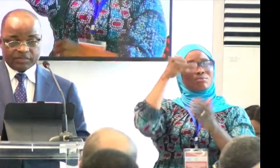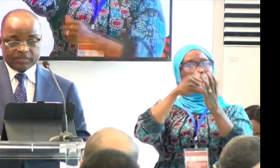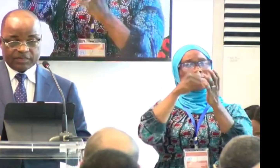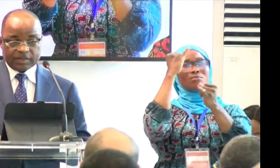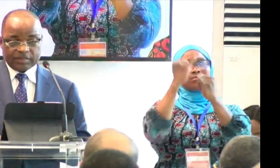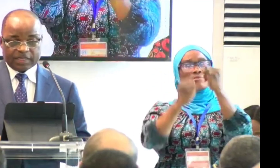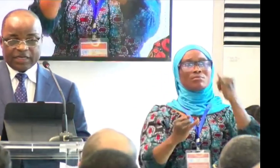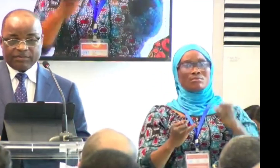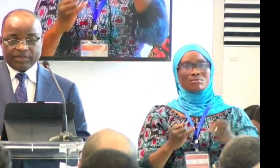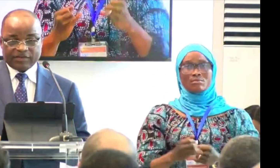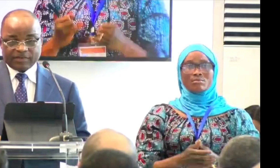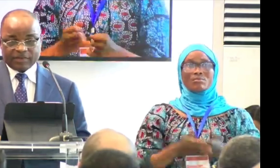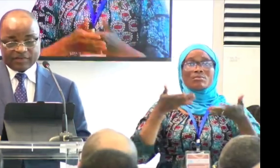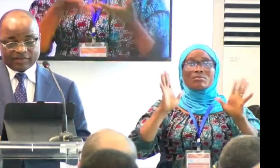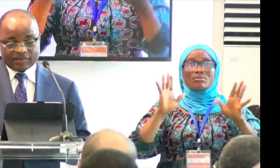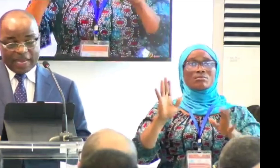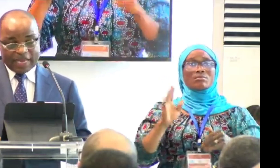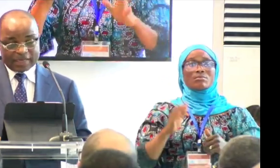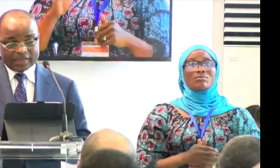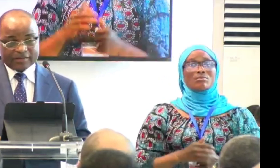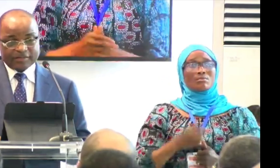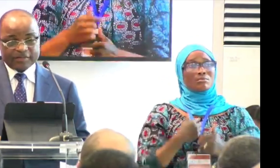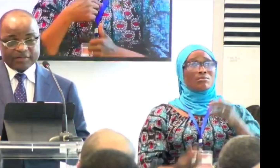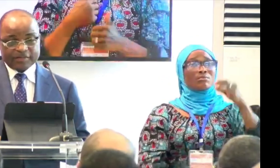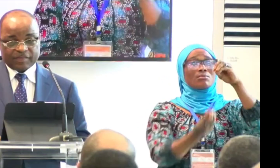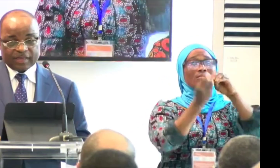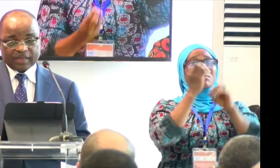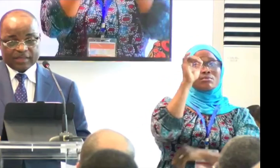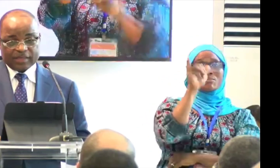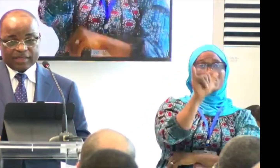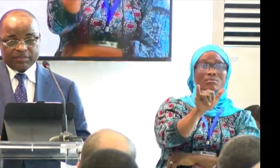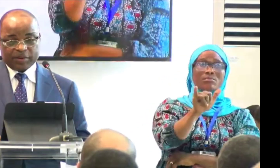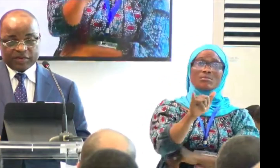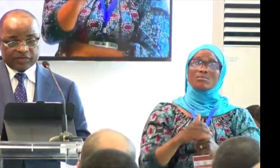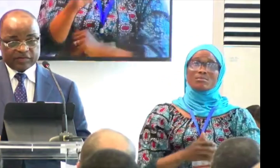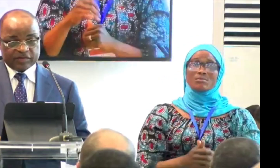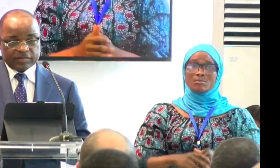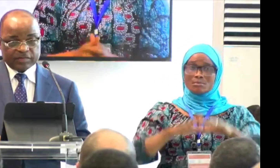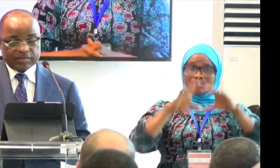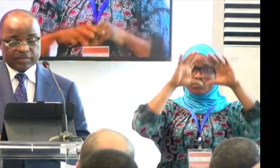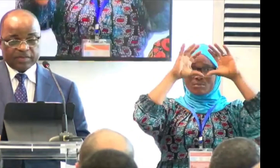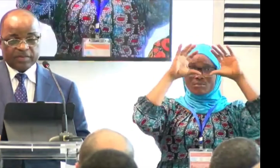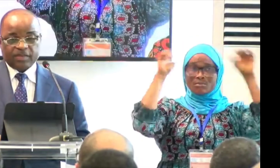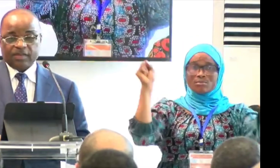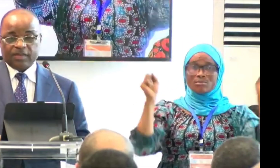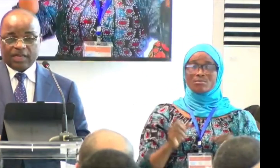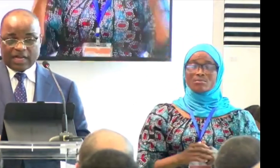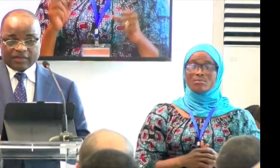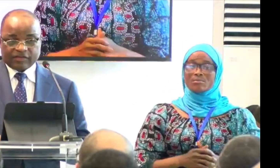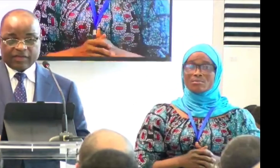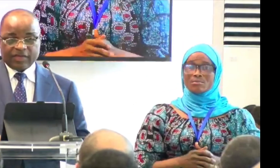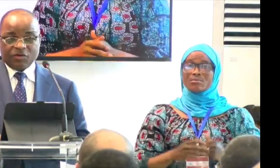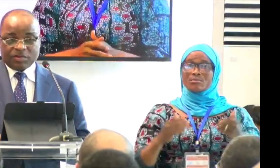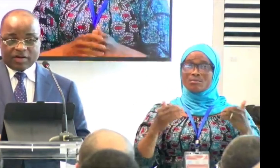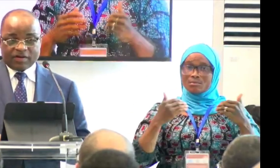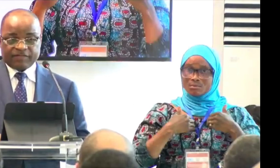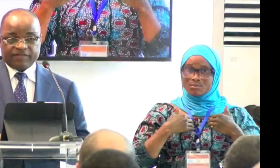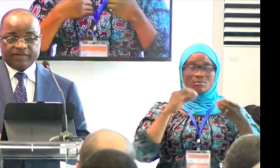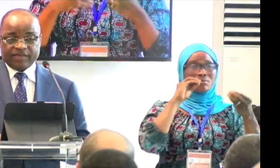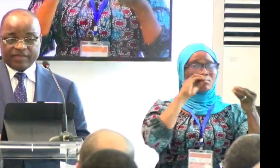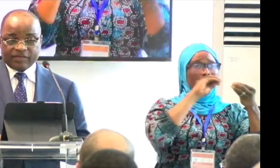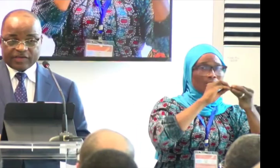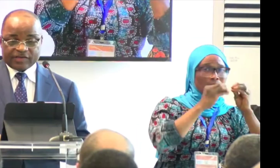aims. But let me add that the President has a number